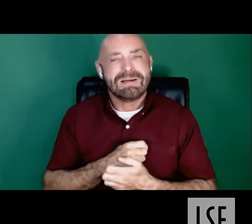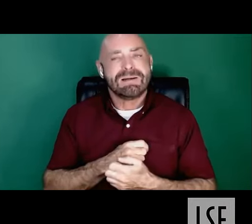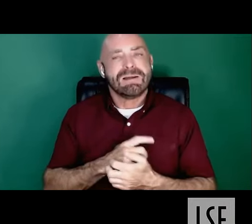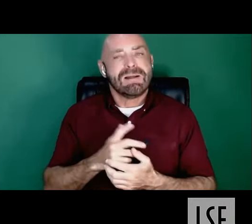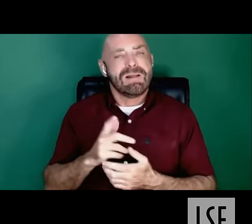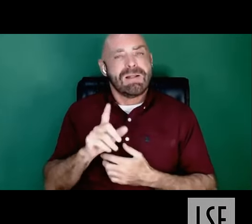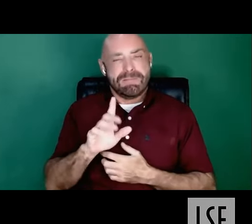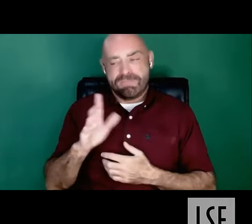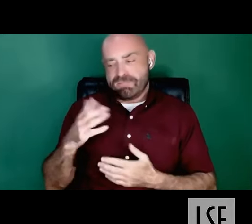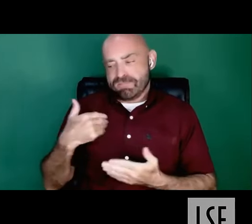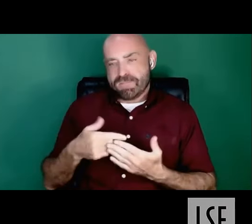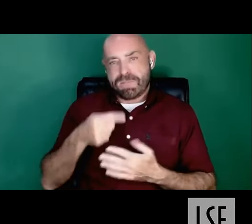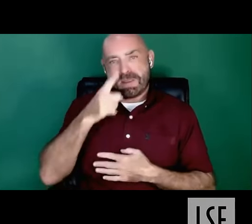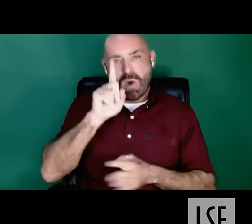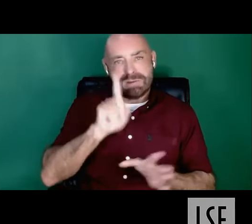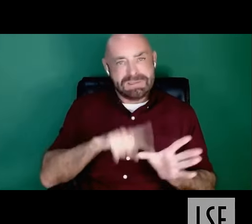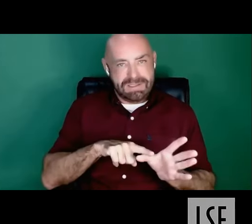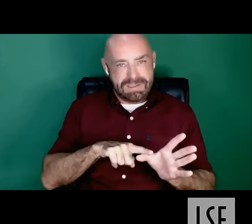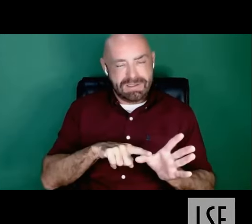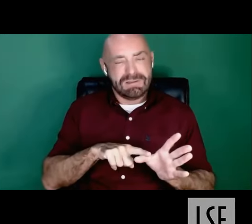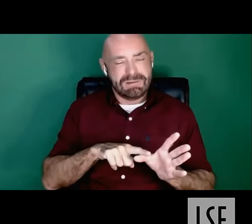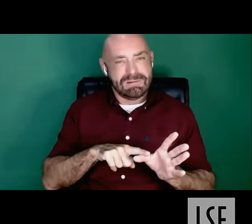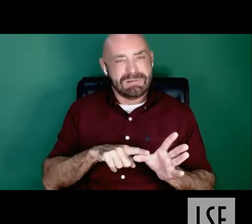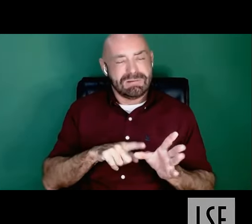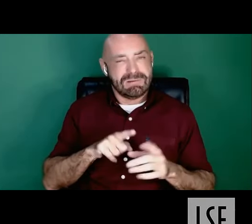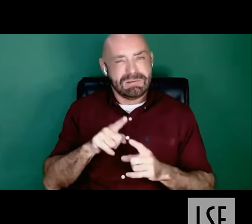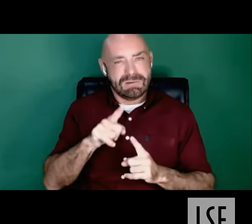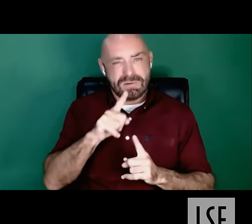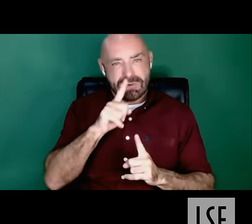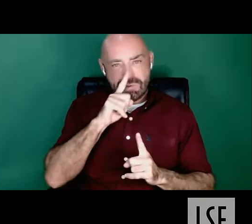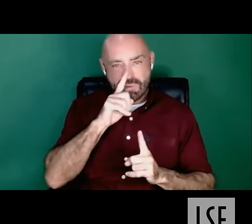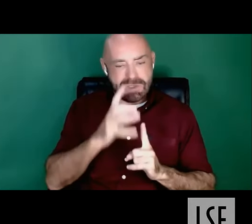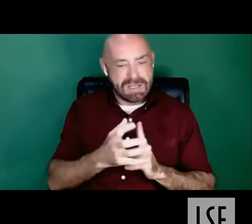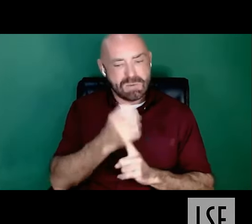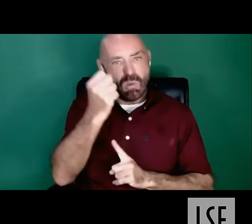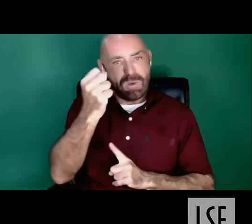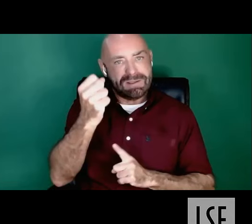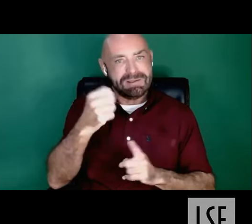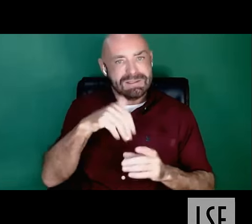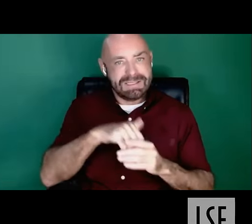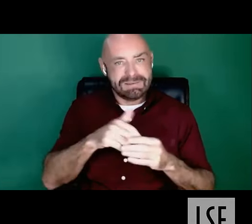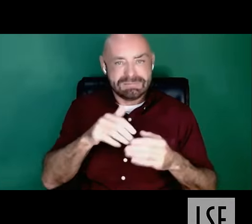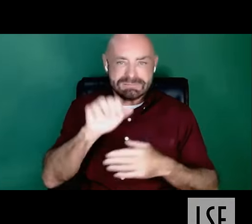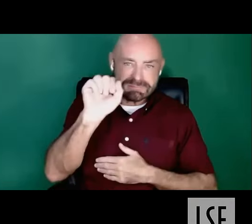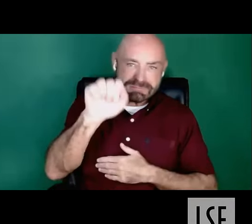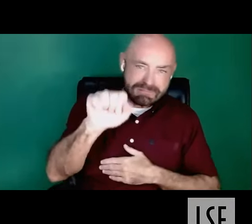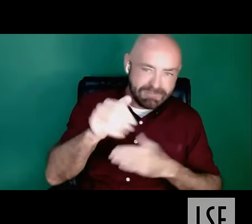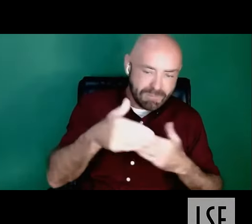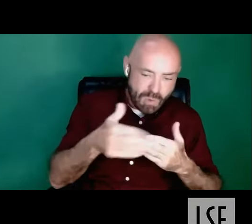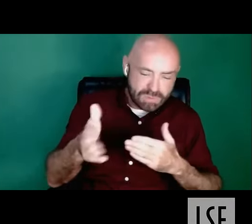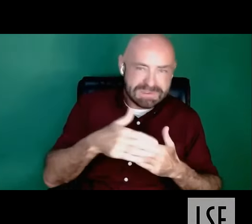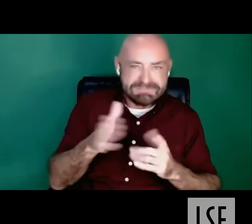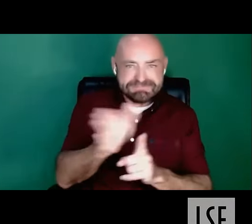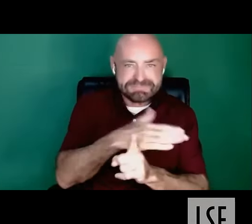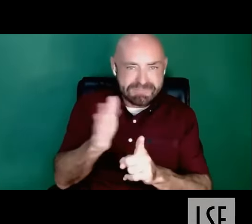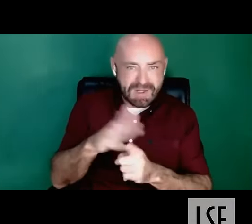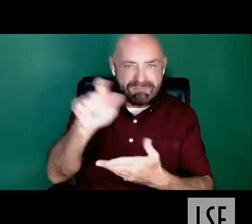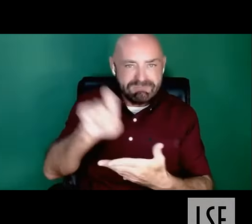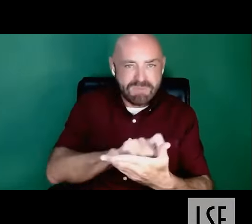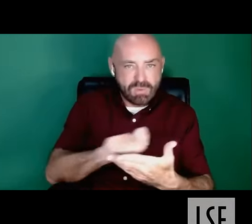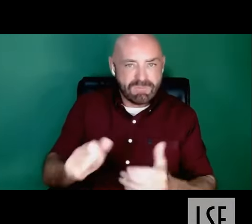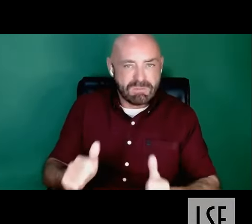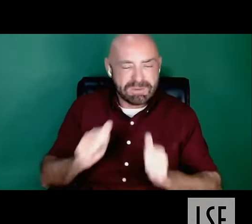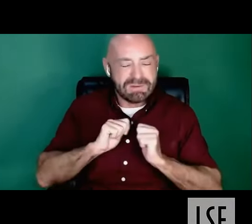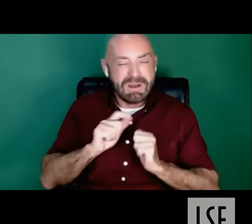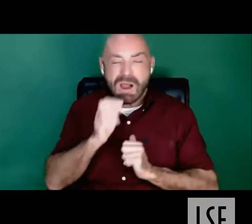that this is now an argument that you can win on a doorstep in under 90 seconds. Because you ask people what's happened to their energy